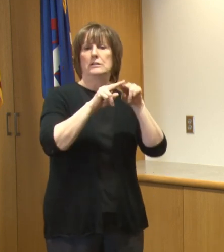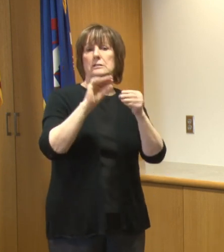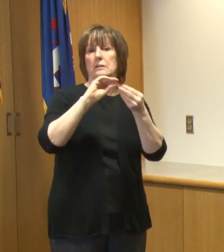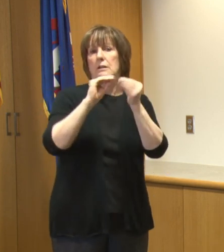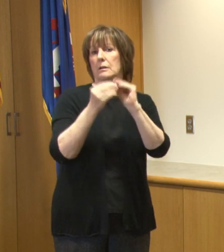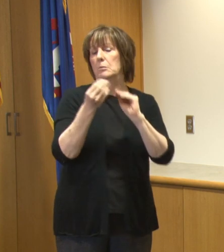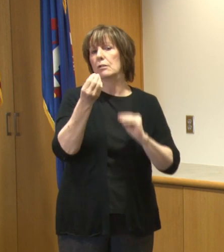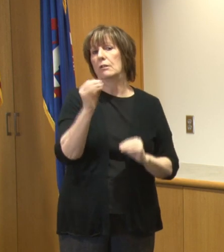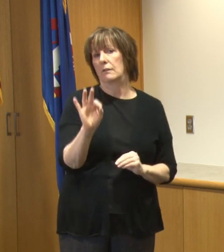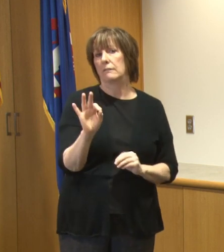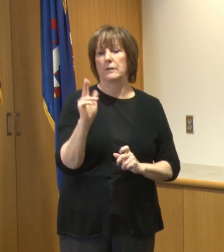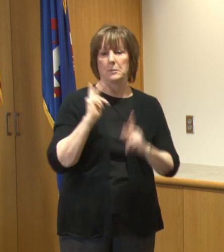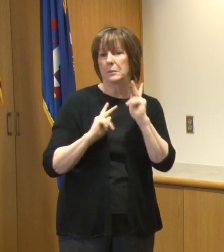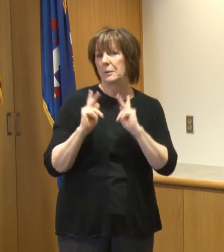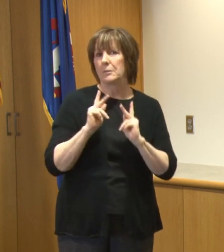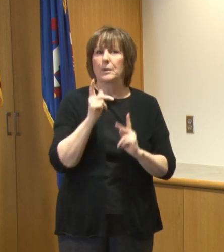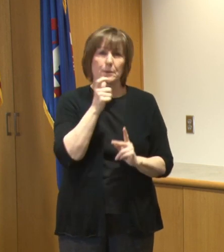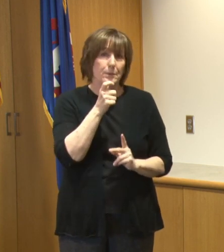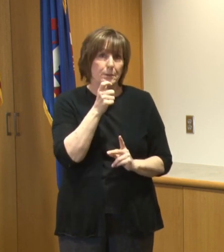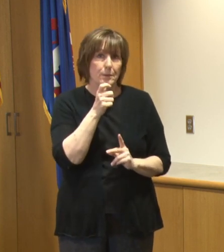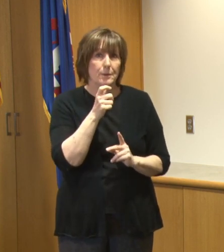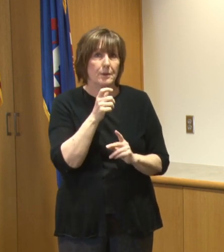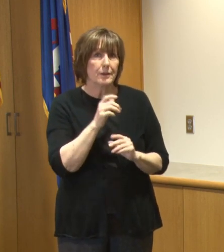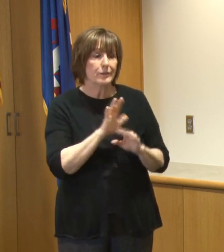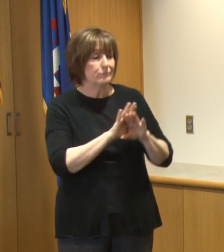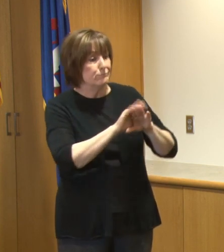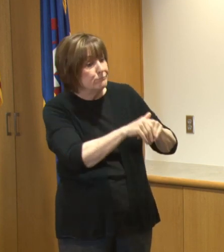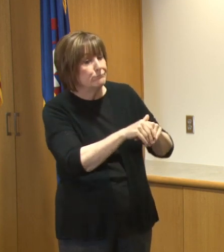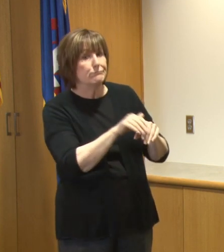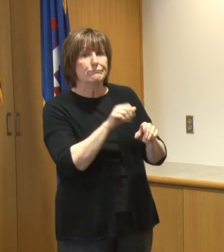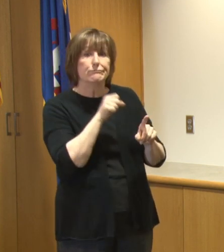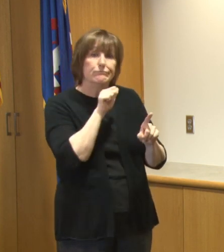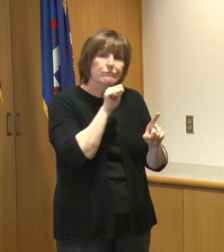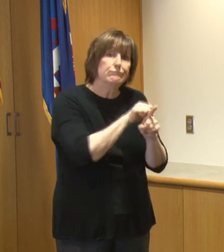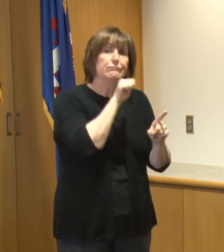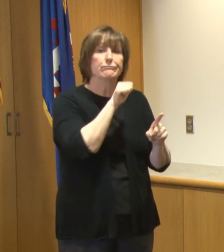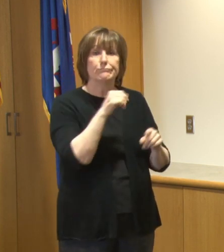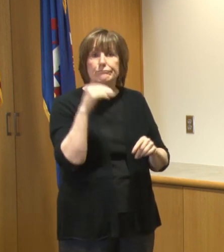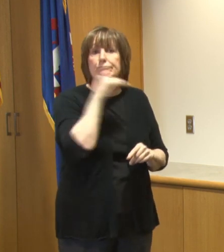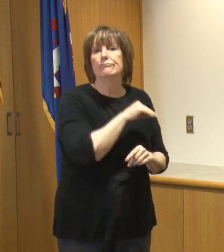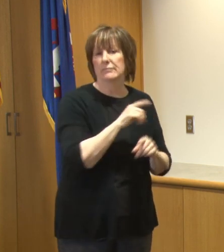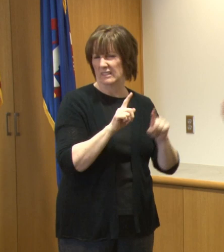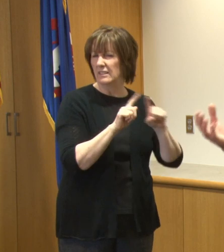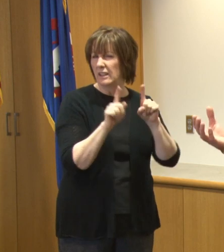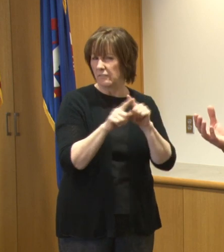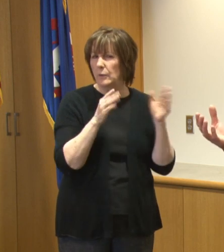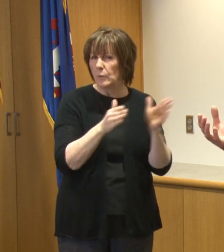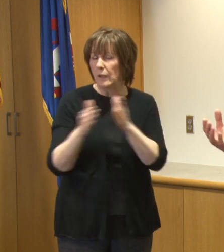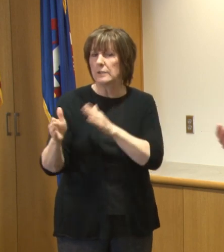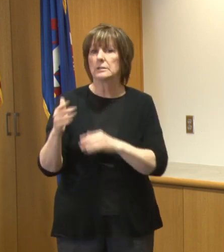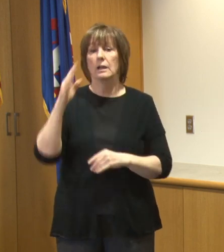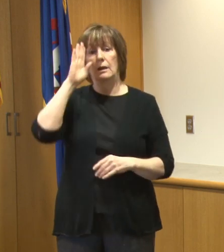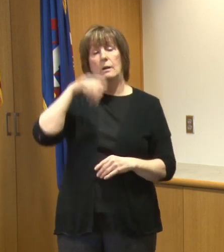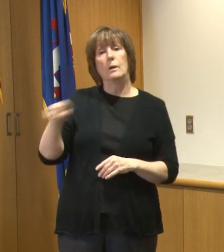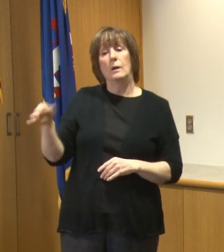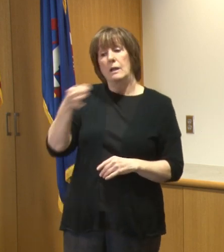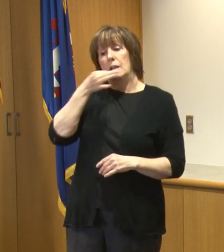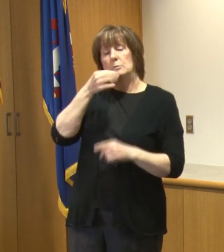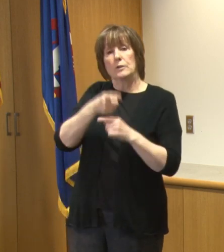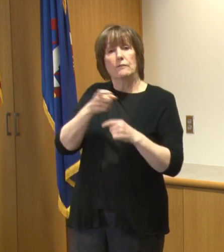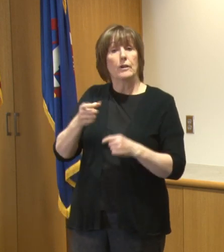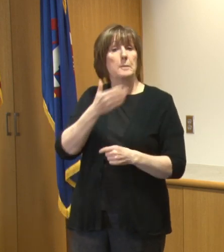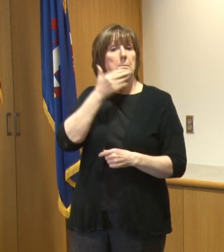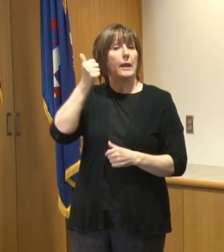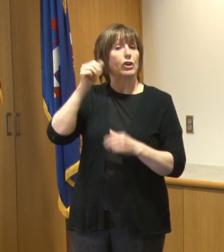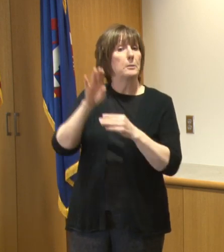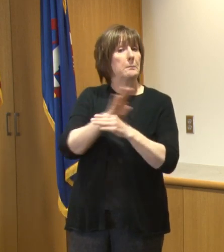number of people that are being defrauded in a variety of different ways. And I know that the experts from the Better Business Bureau are committed